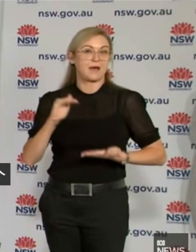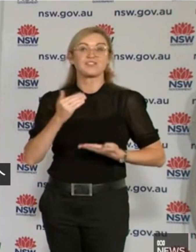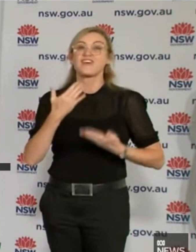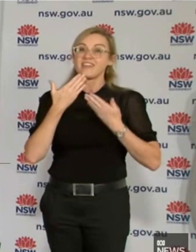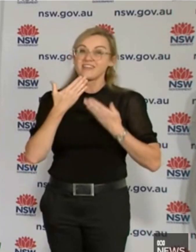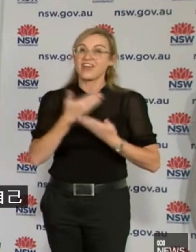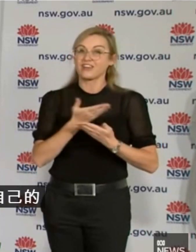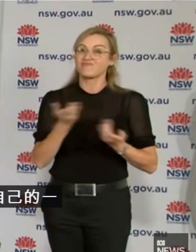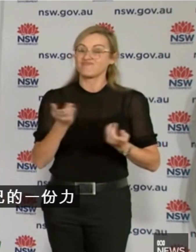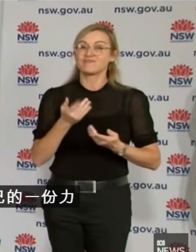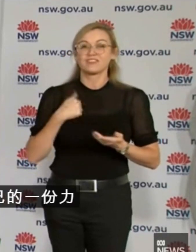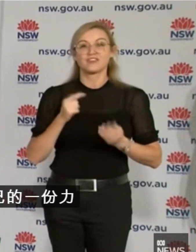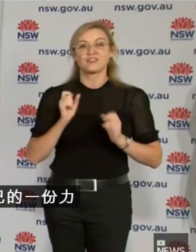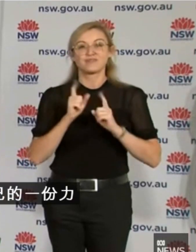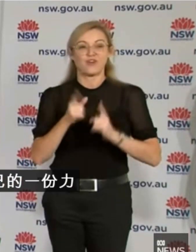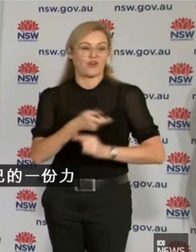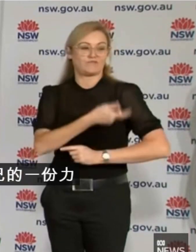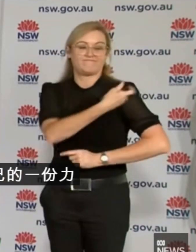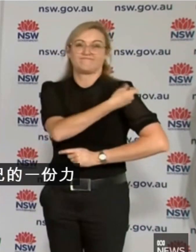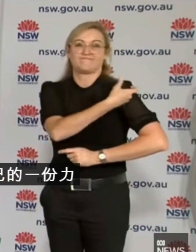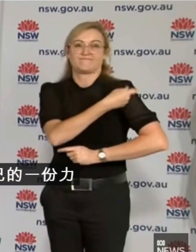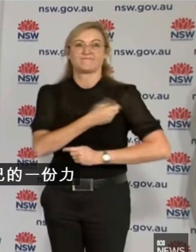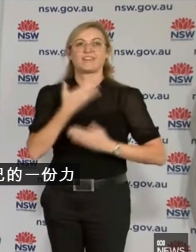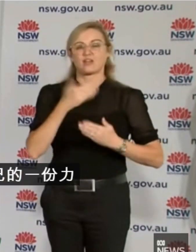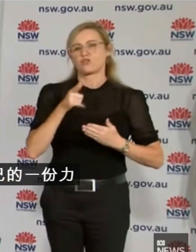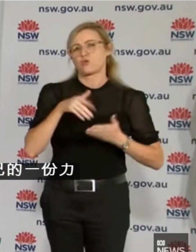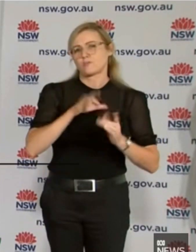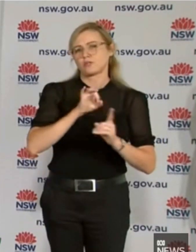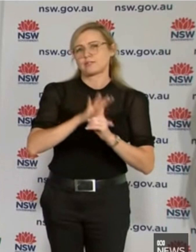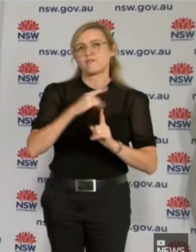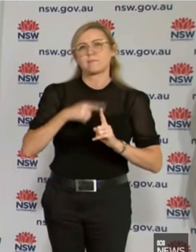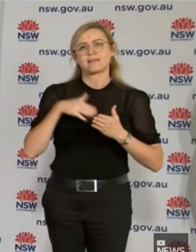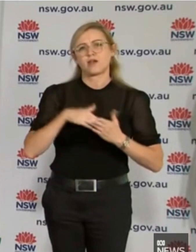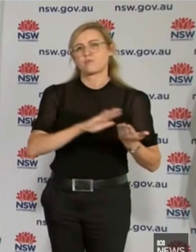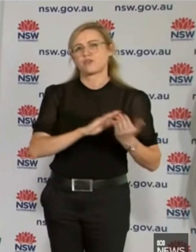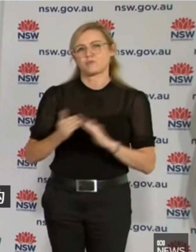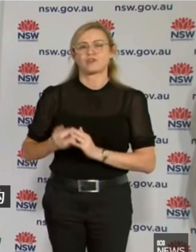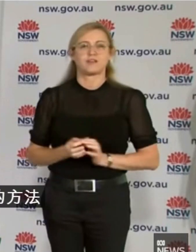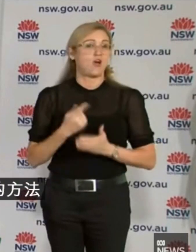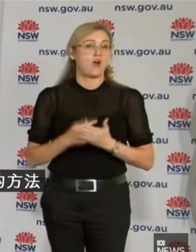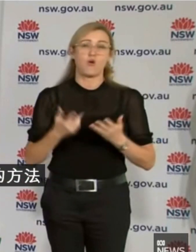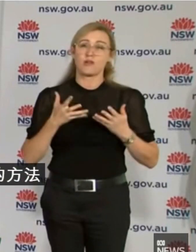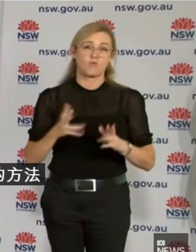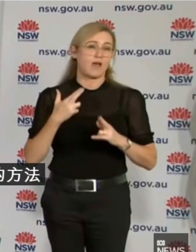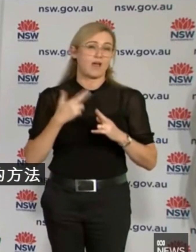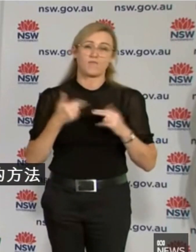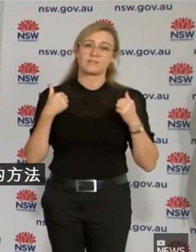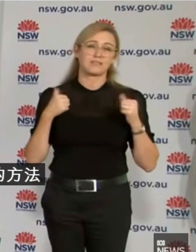there and doing their bit for the community and for themselves and getting vaccinated, because that's certainly the way out of this